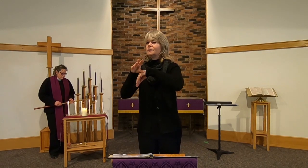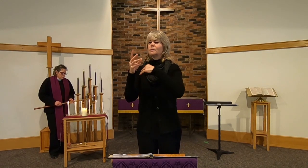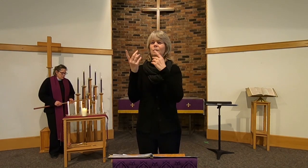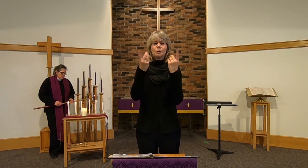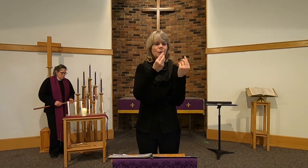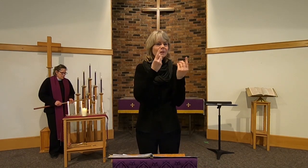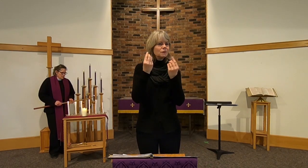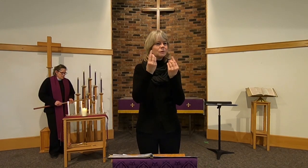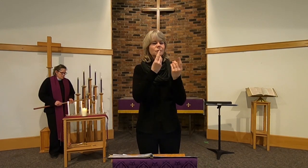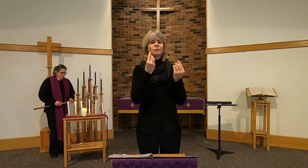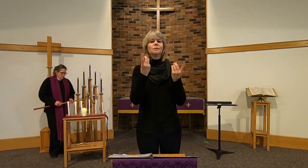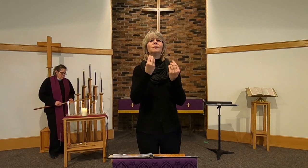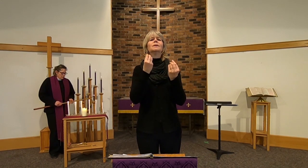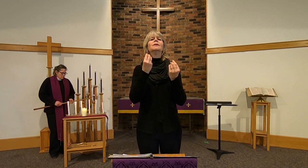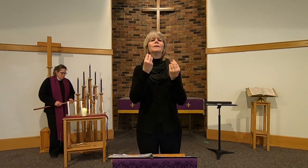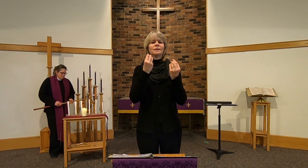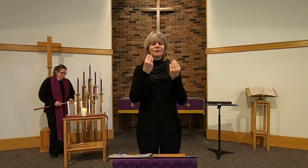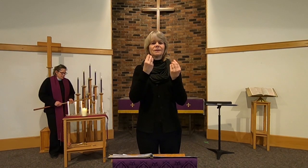Help them